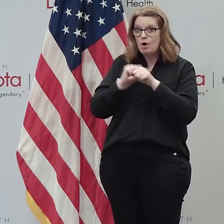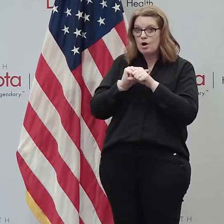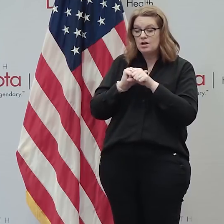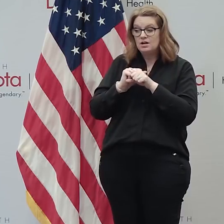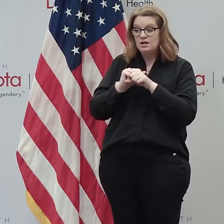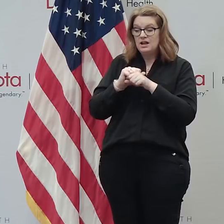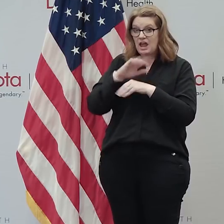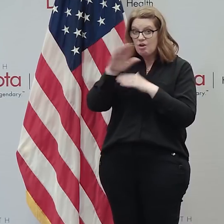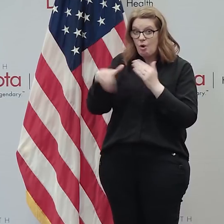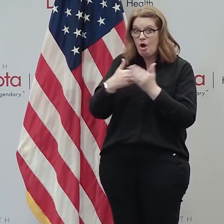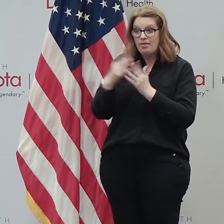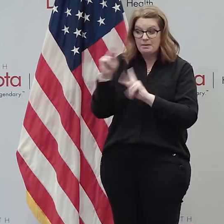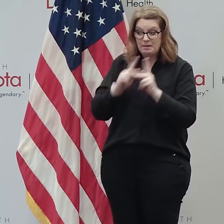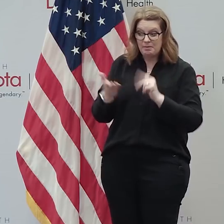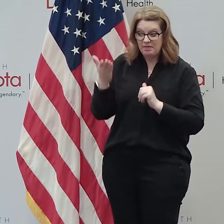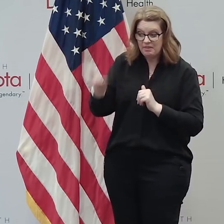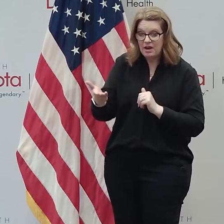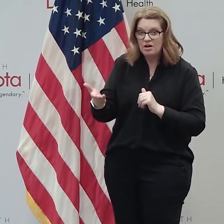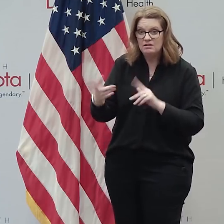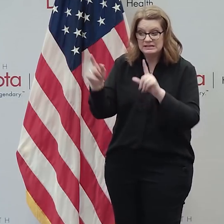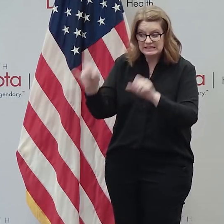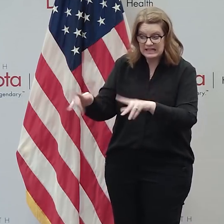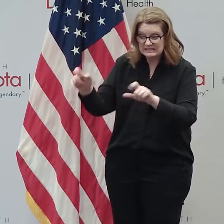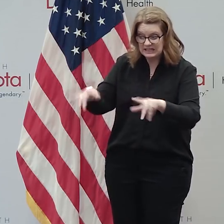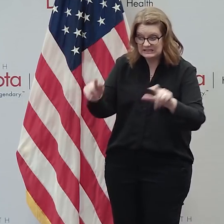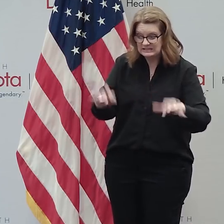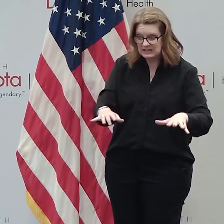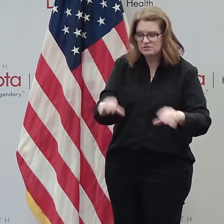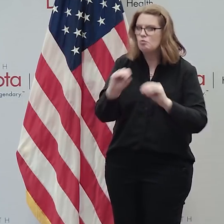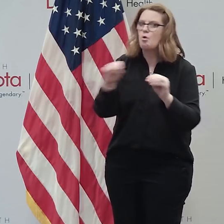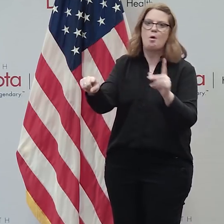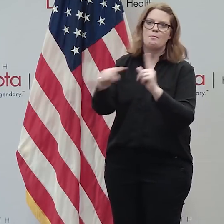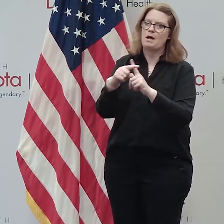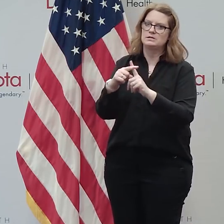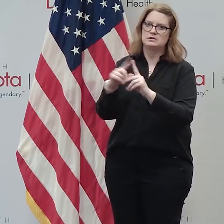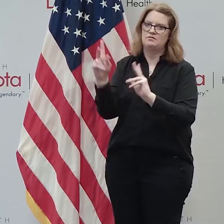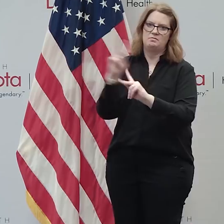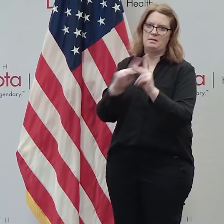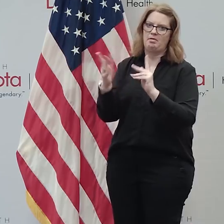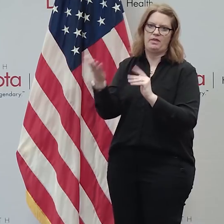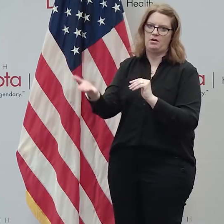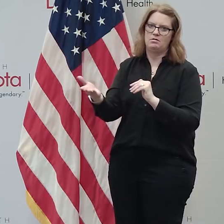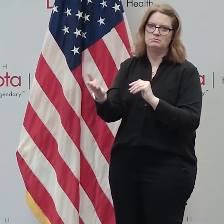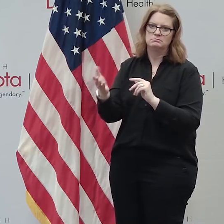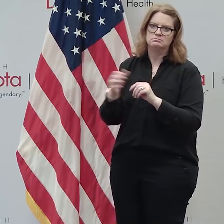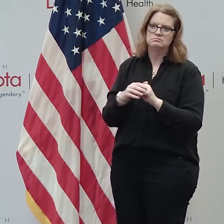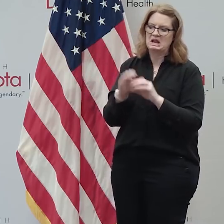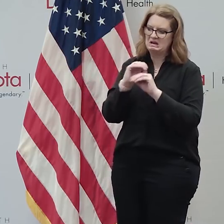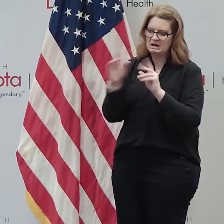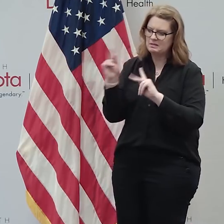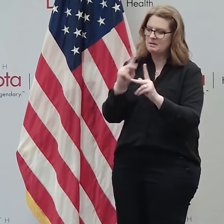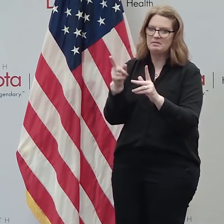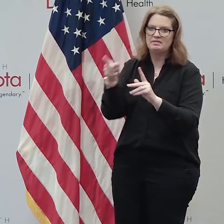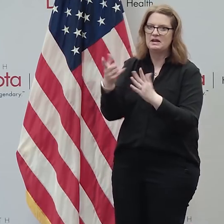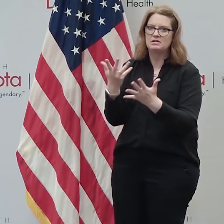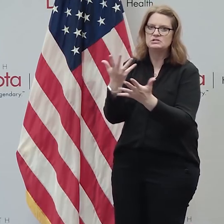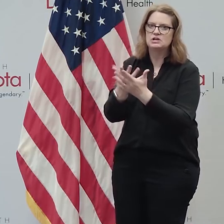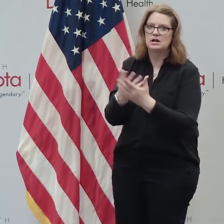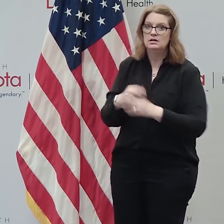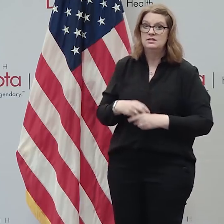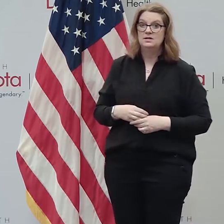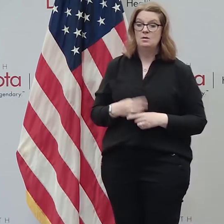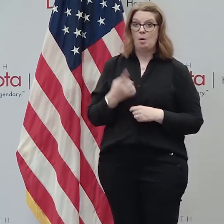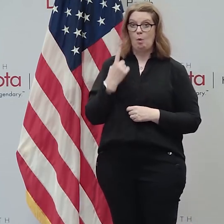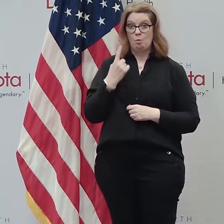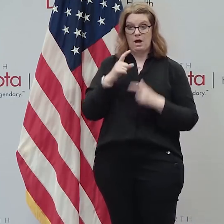tested everybody in the facility and there were no positives among residents. So masks can really make a difference. We were probably 1 mask away from having an